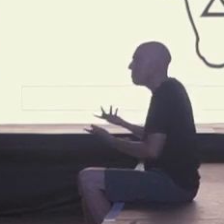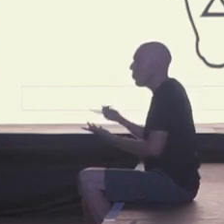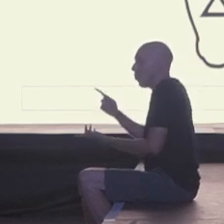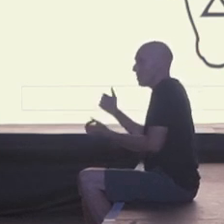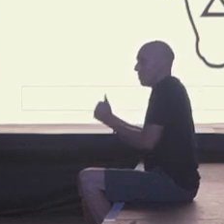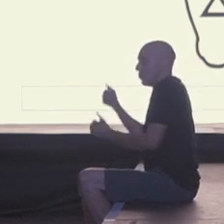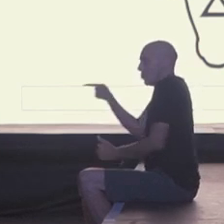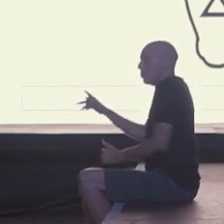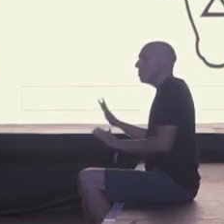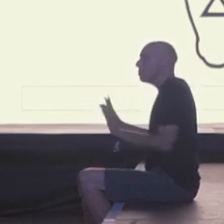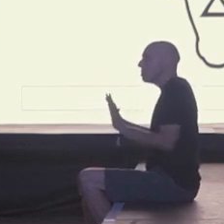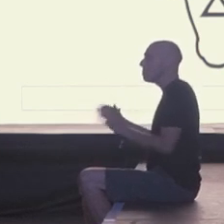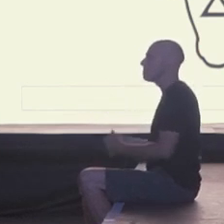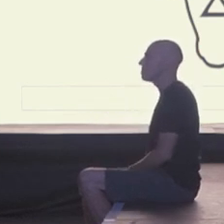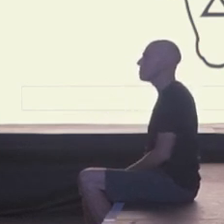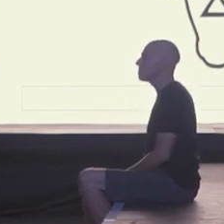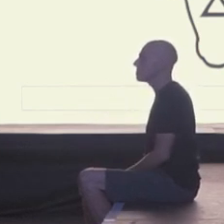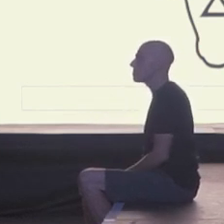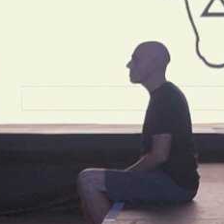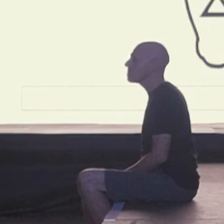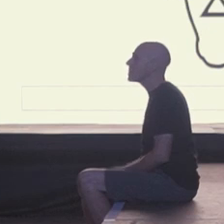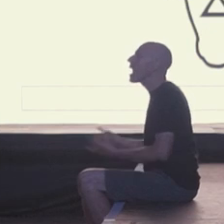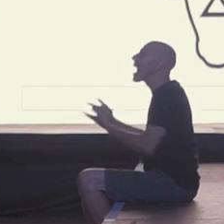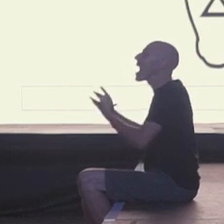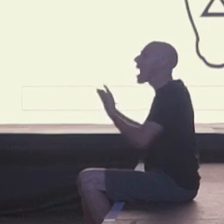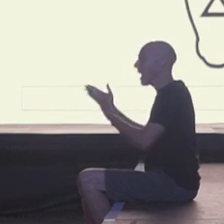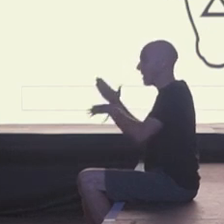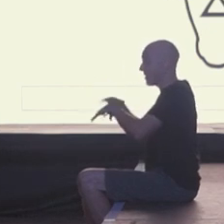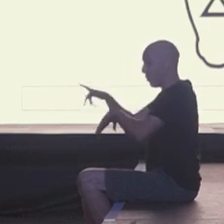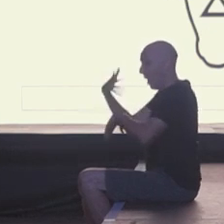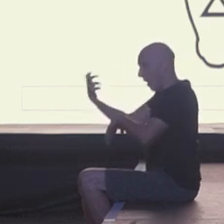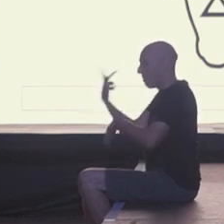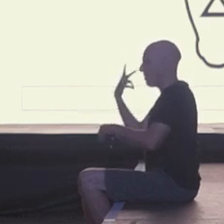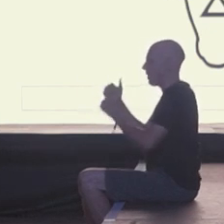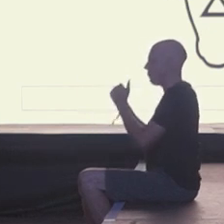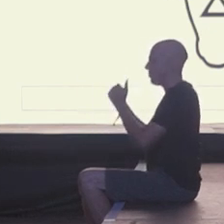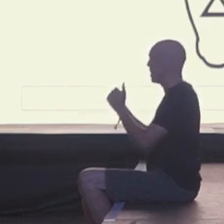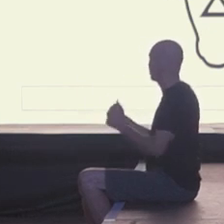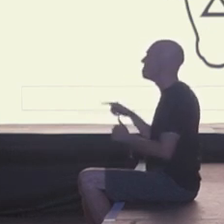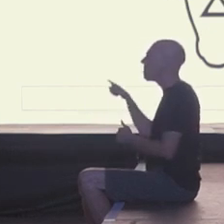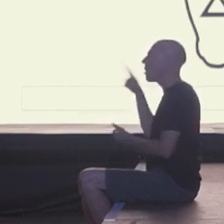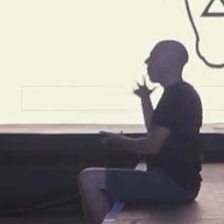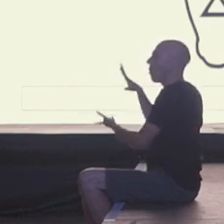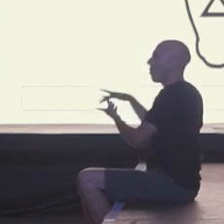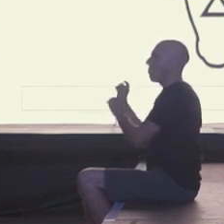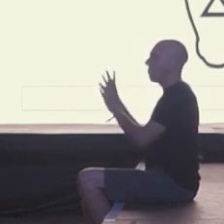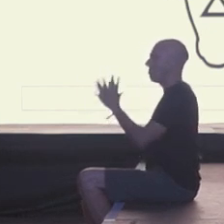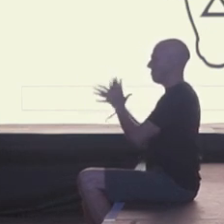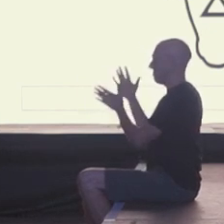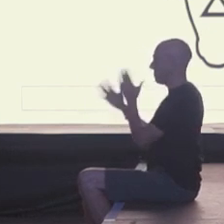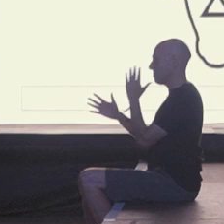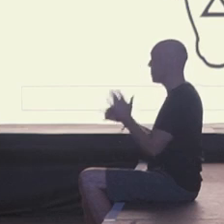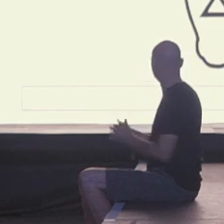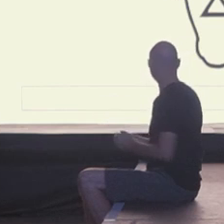yeah, any free time you have to give is like very, very appreciated. I think you covered it pretty well. Does